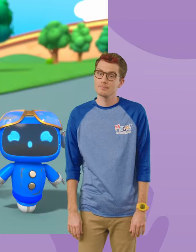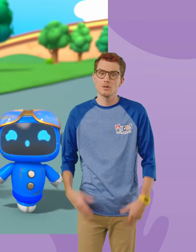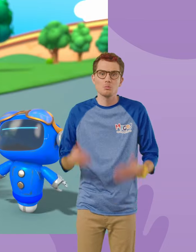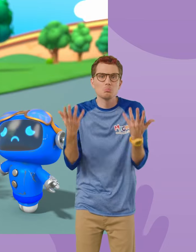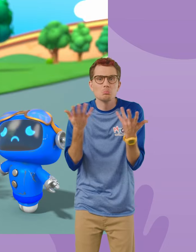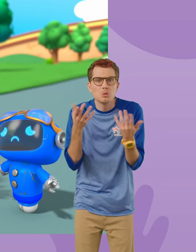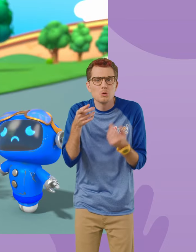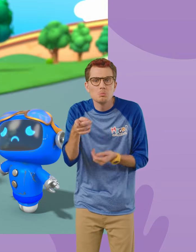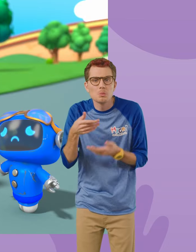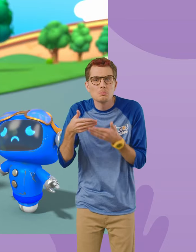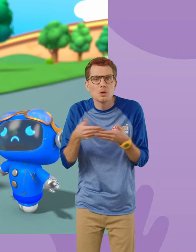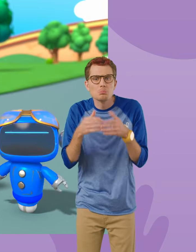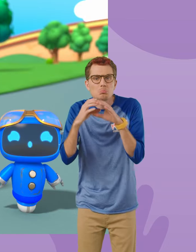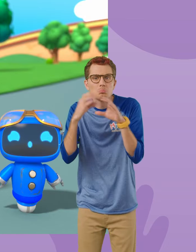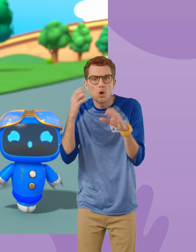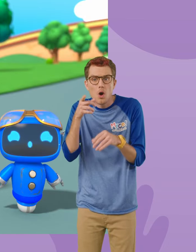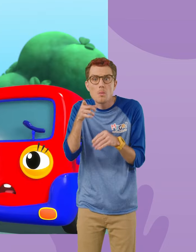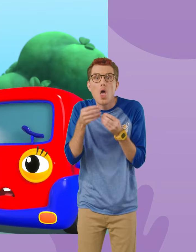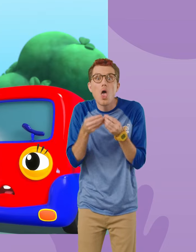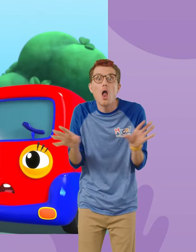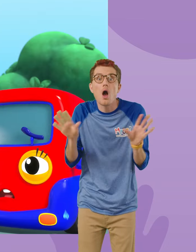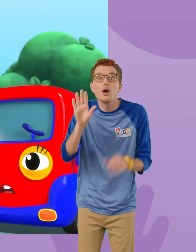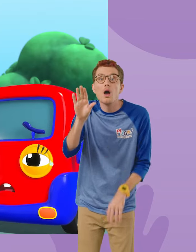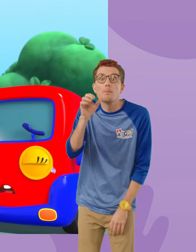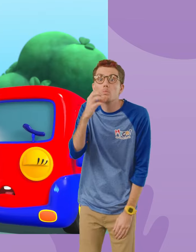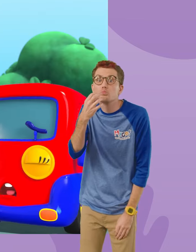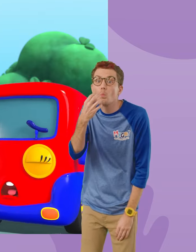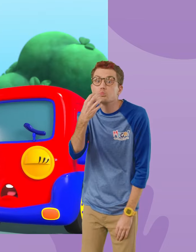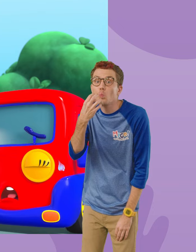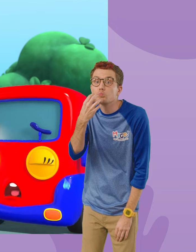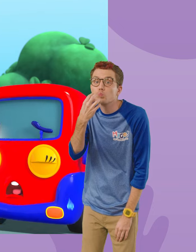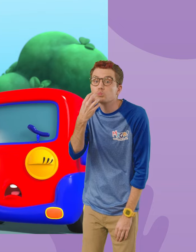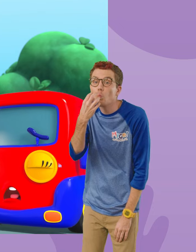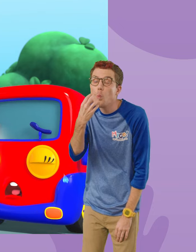What's that, Baby Truck? You've lost your dummy.